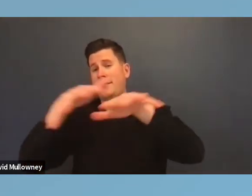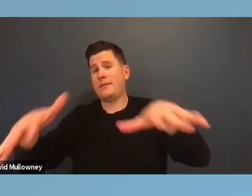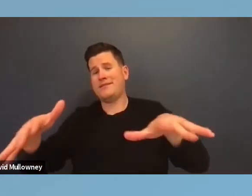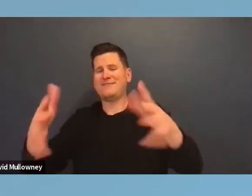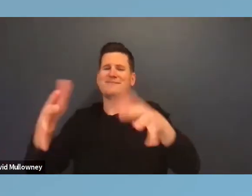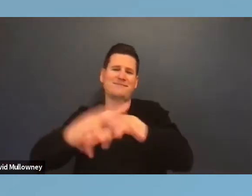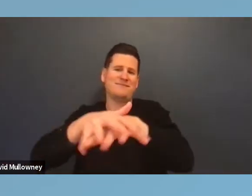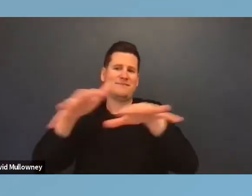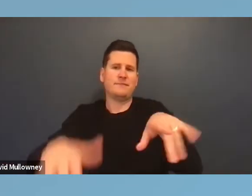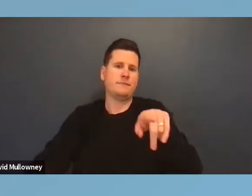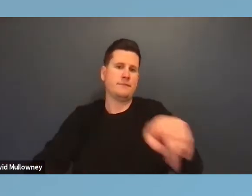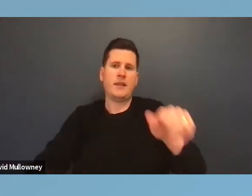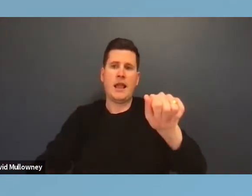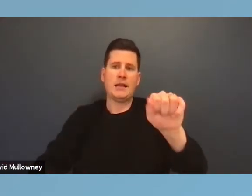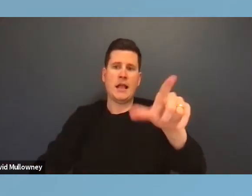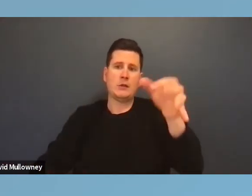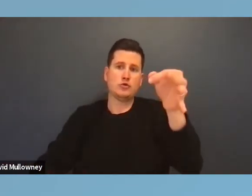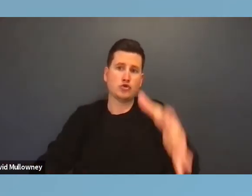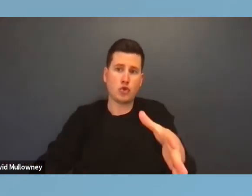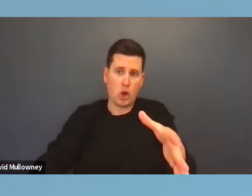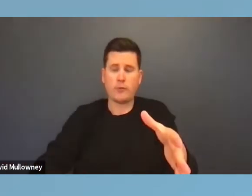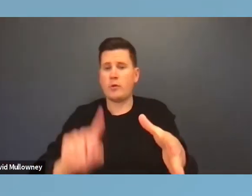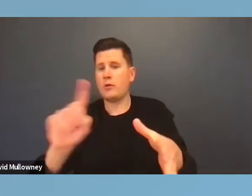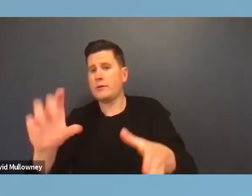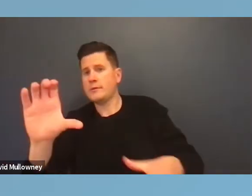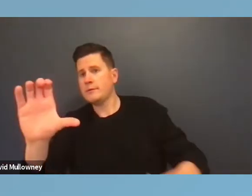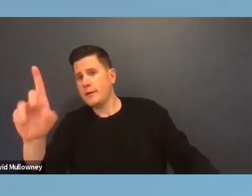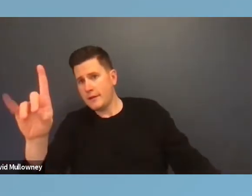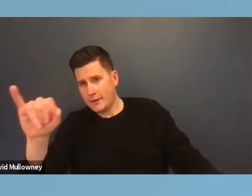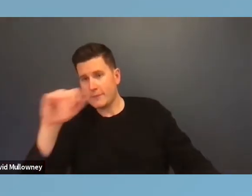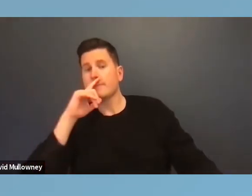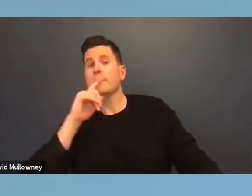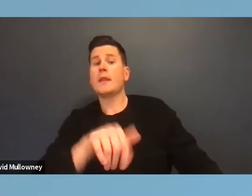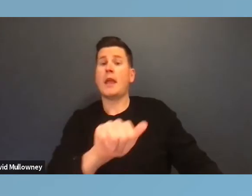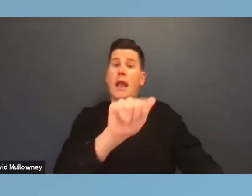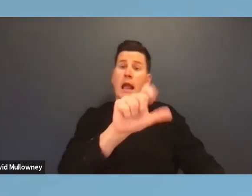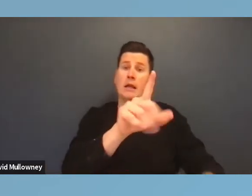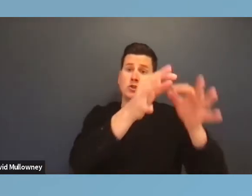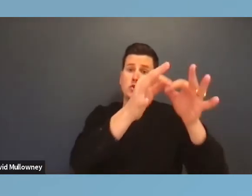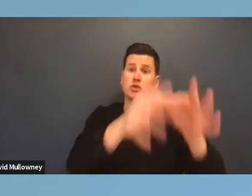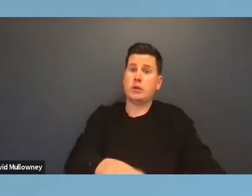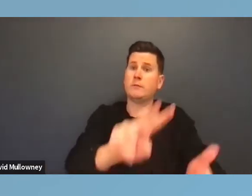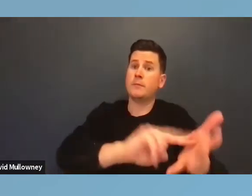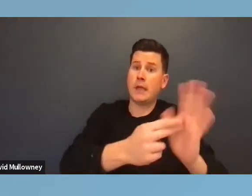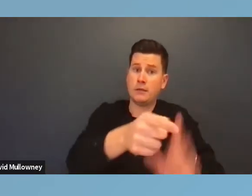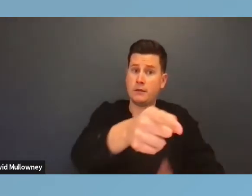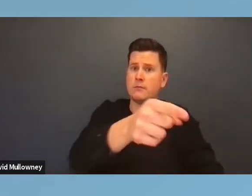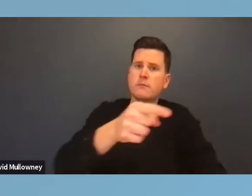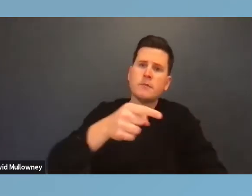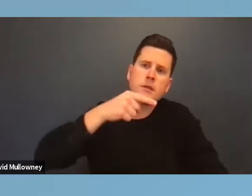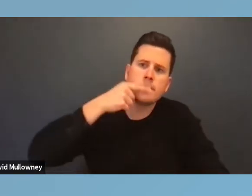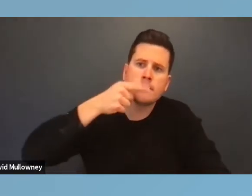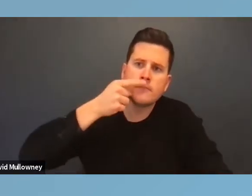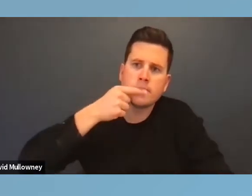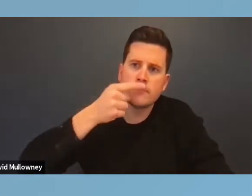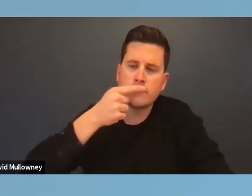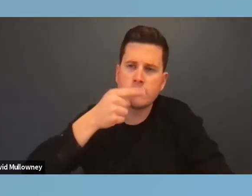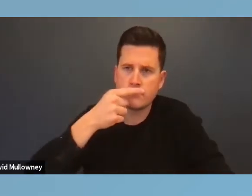Okay, now I said that I would explain the difference between an ASL interpreter and an ASL interpreter means